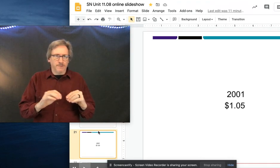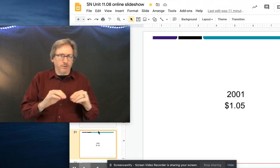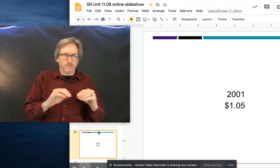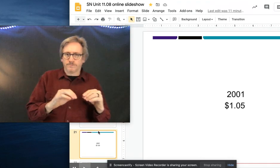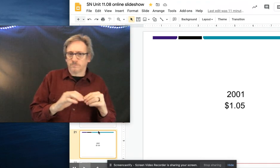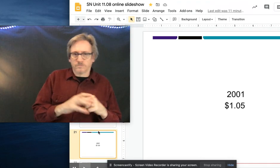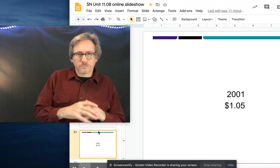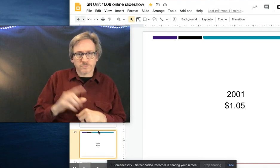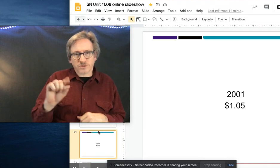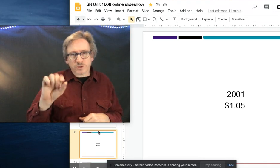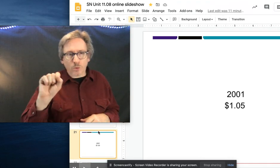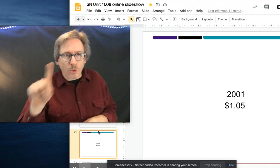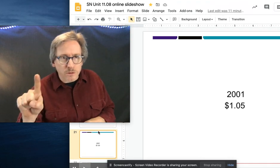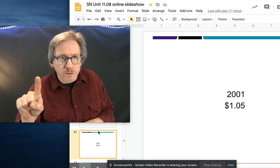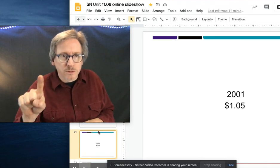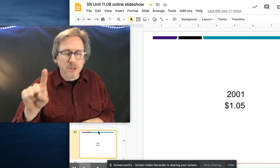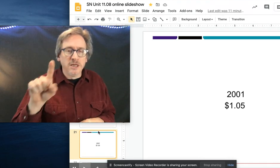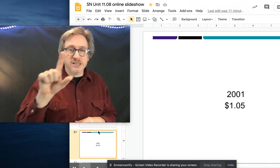really simple.